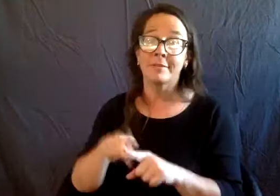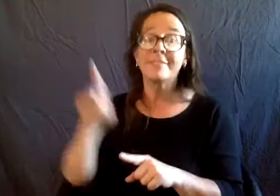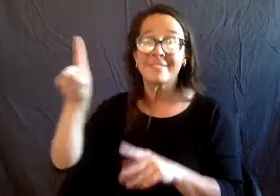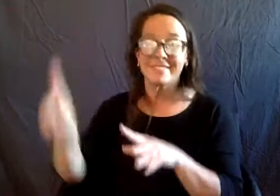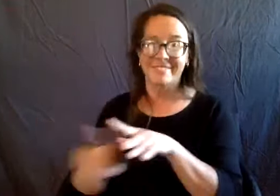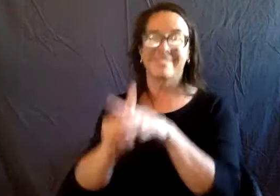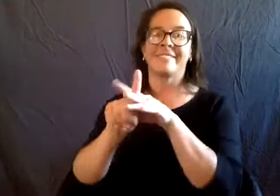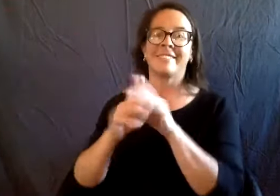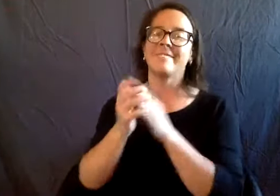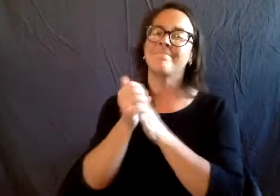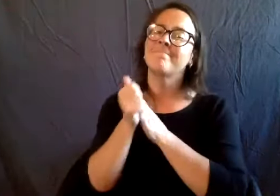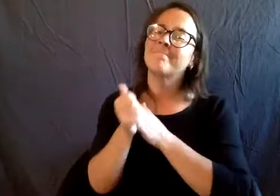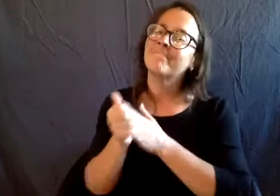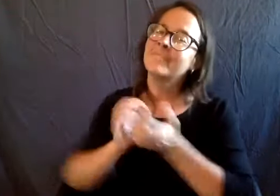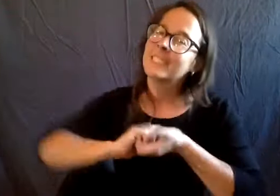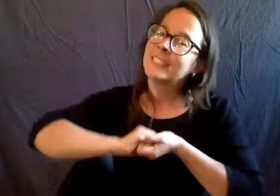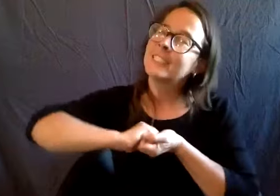is God does. God carries me through this.